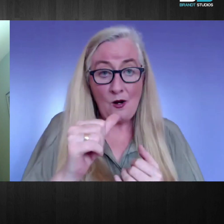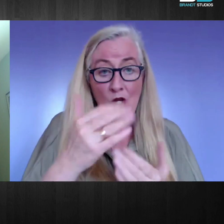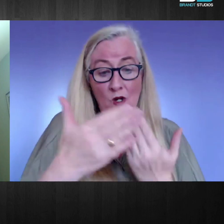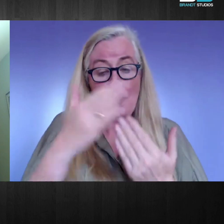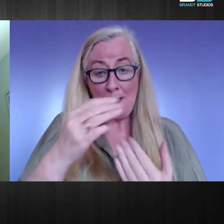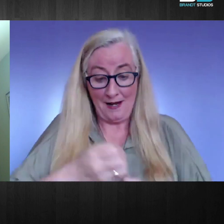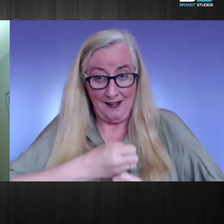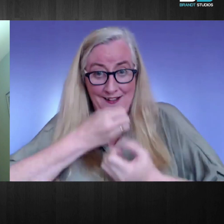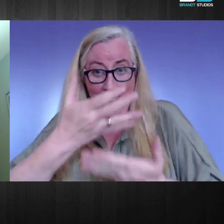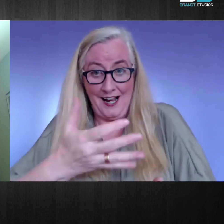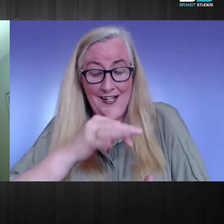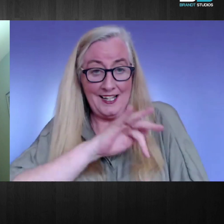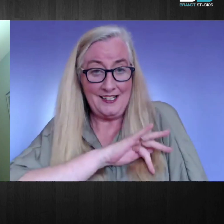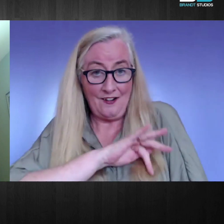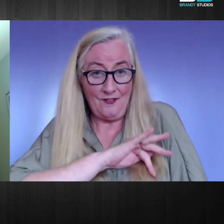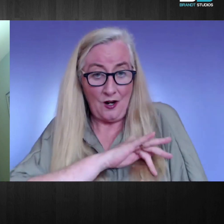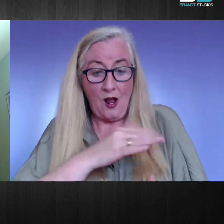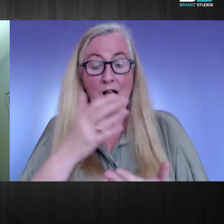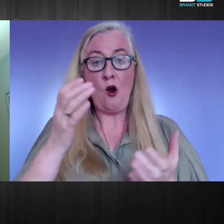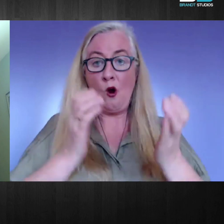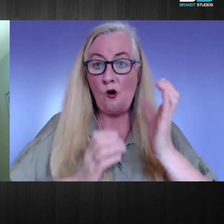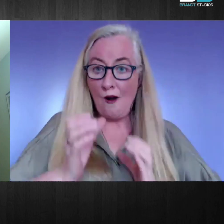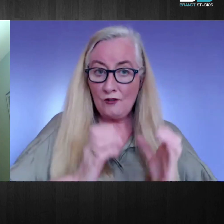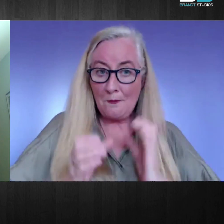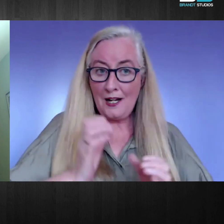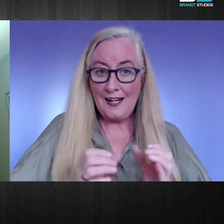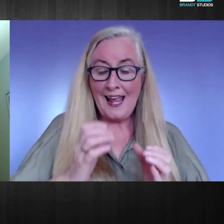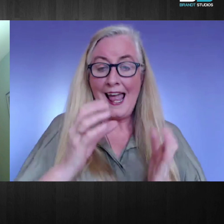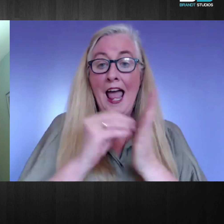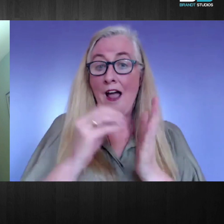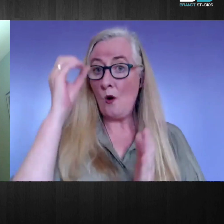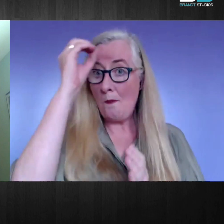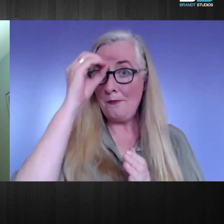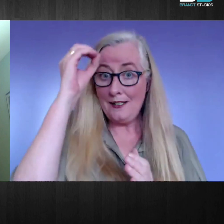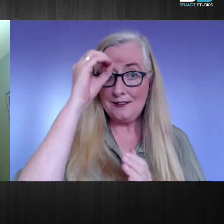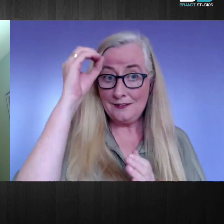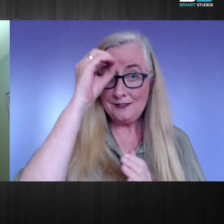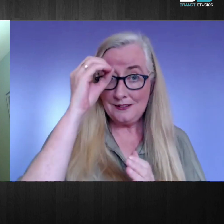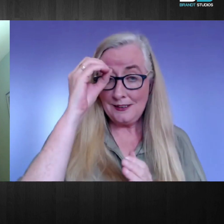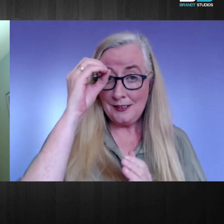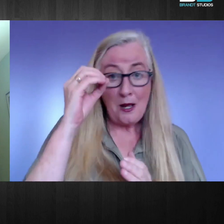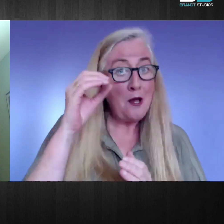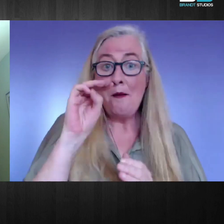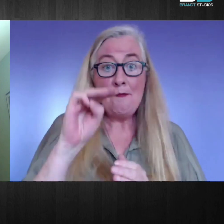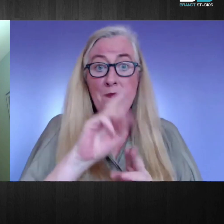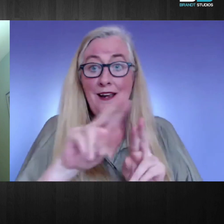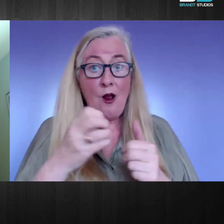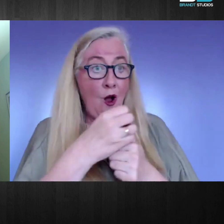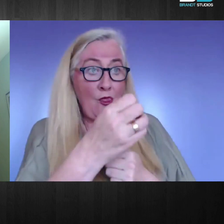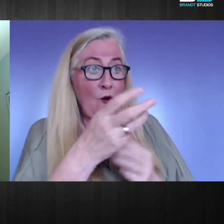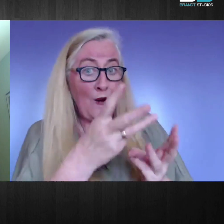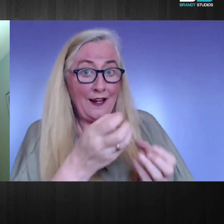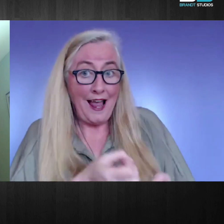comfortable, reveal opinions which may not necessarily be articulated through other methods, and allows them to reflect their everyday